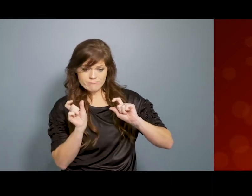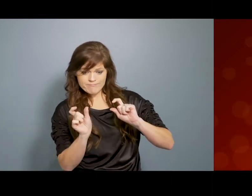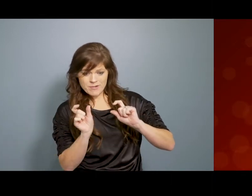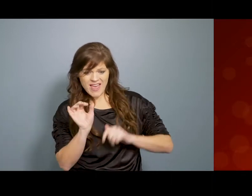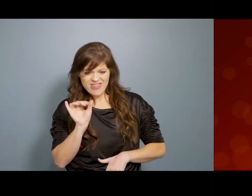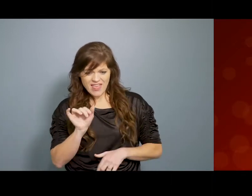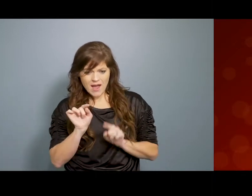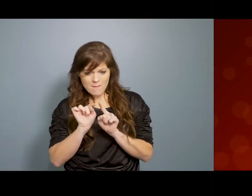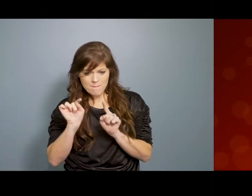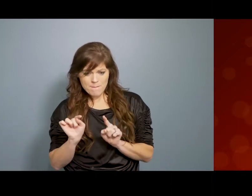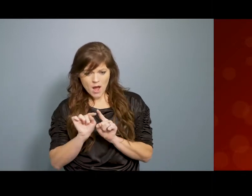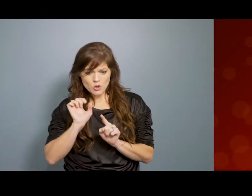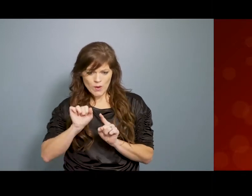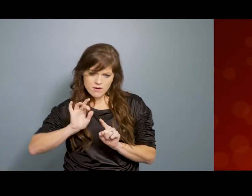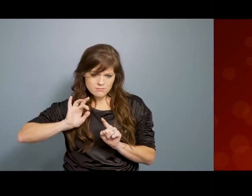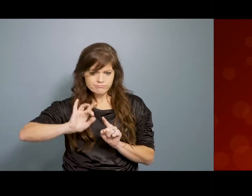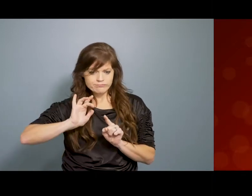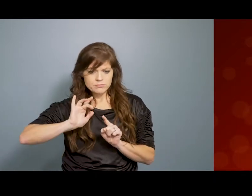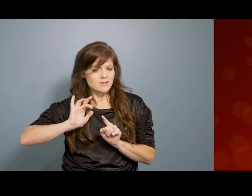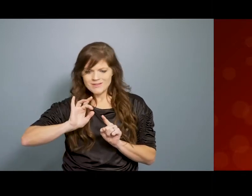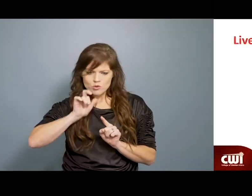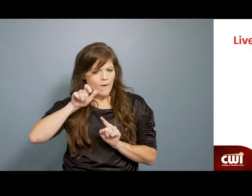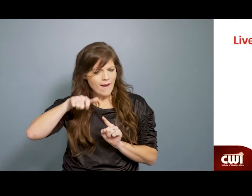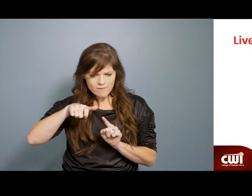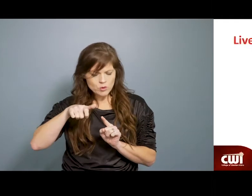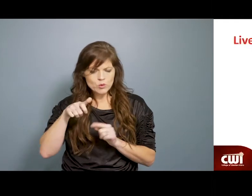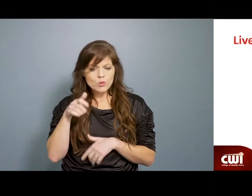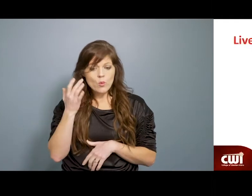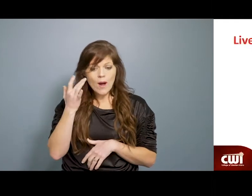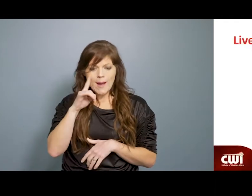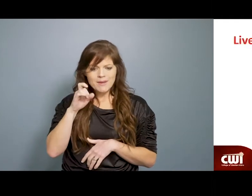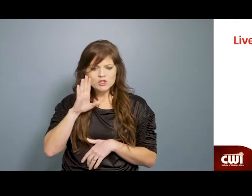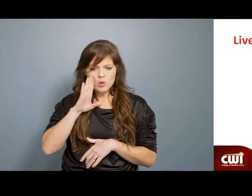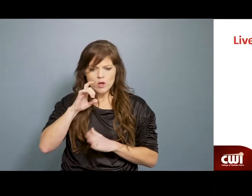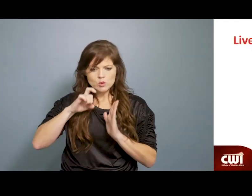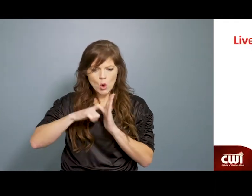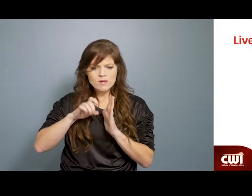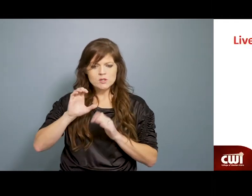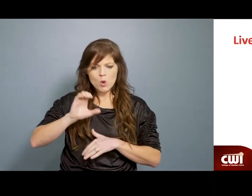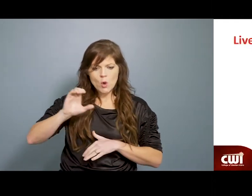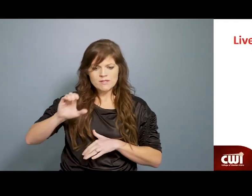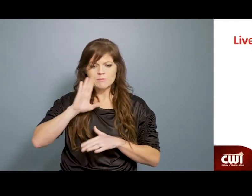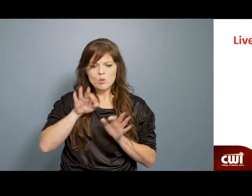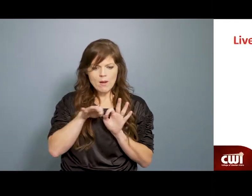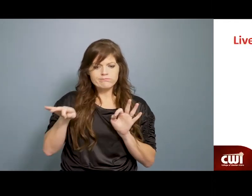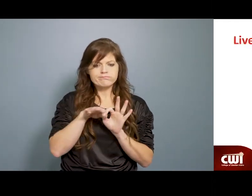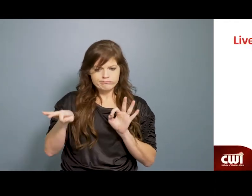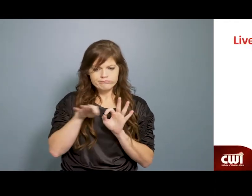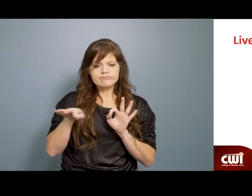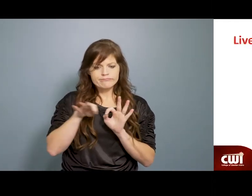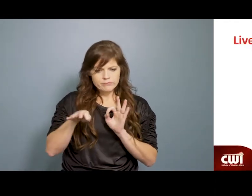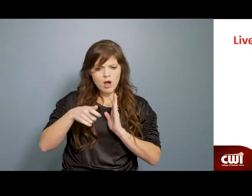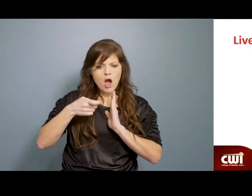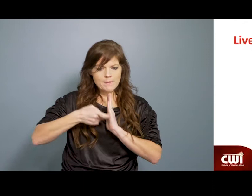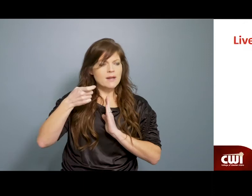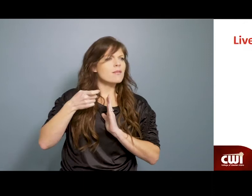And if you want to enlarge that text or hide it from your view, there's an